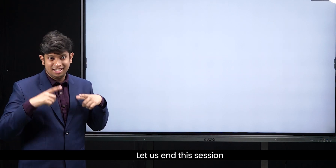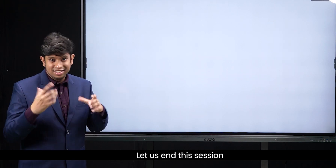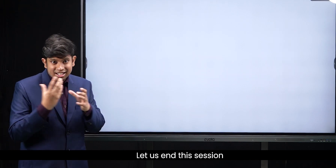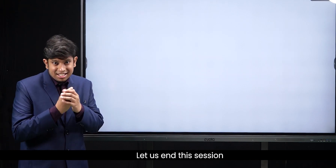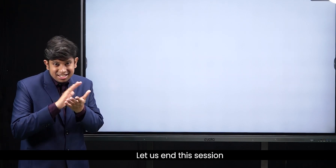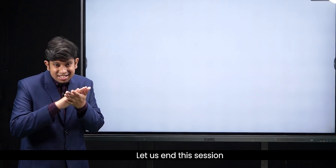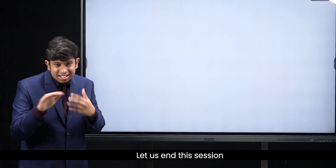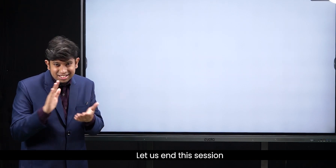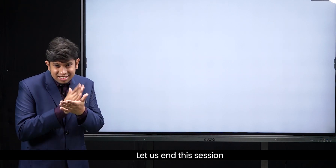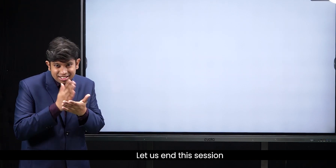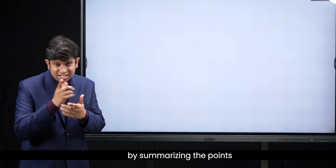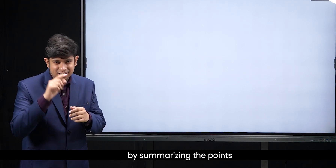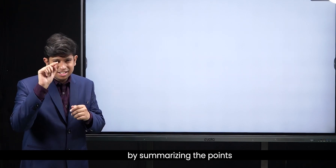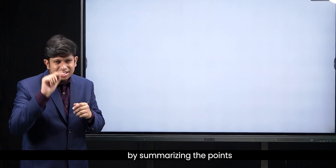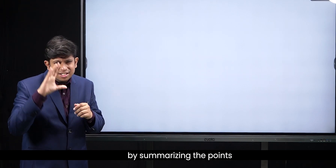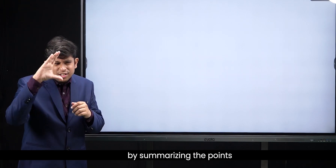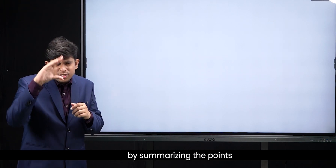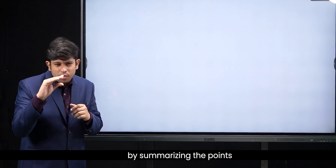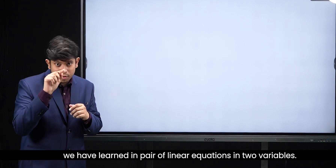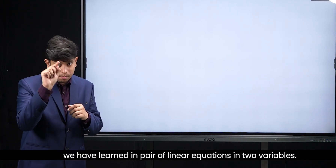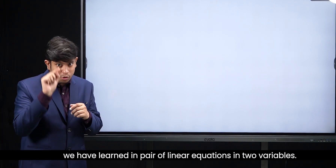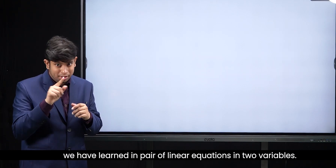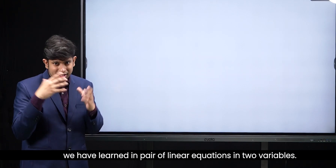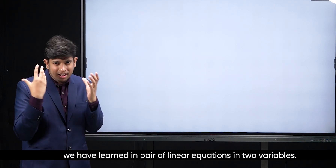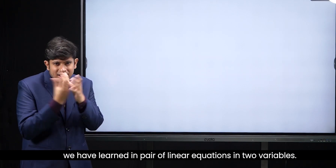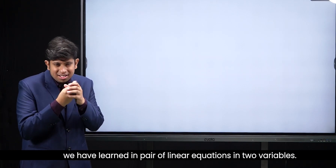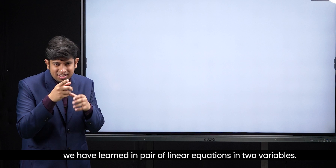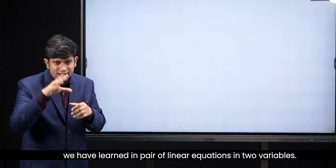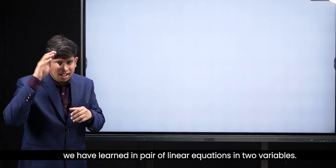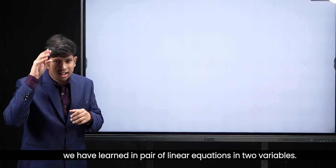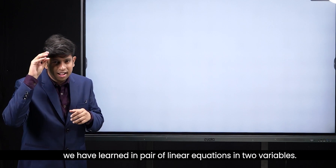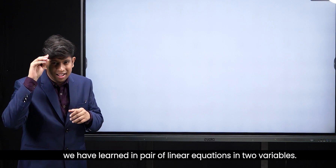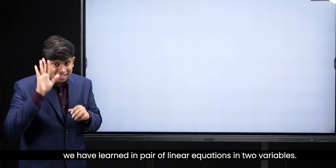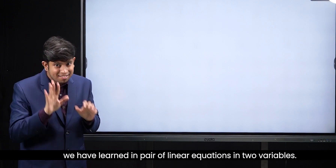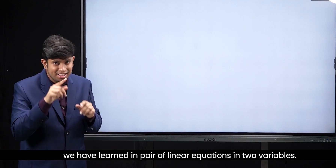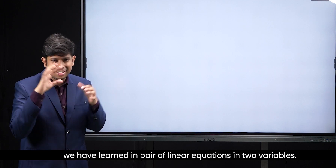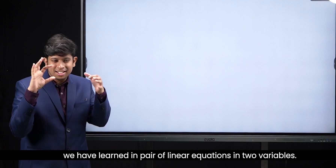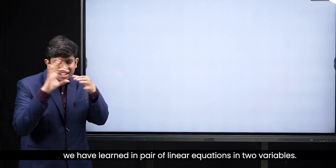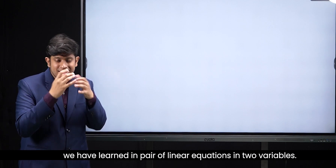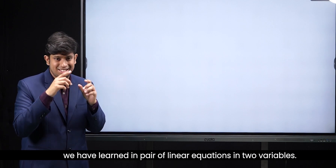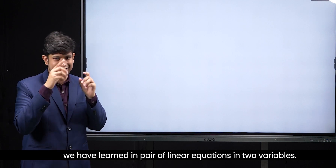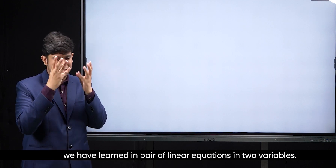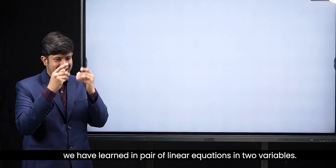Let us end this session by summarizing the points we have learned in pair of linear equations in two variables.